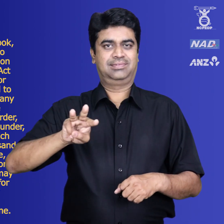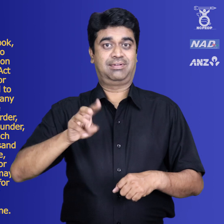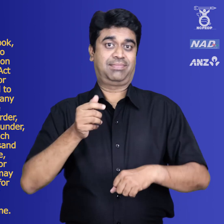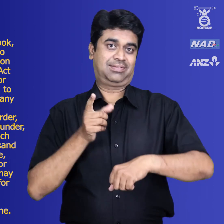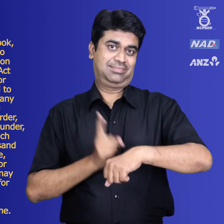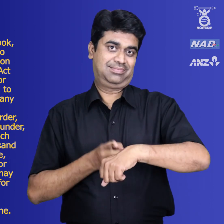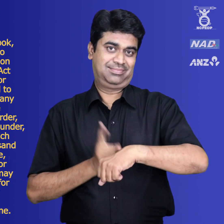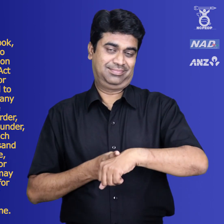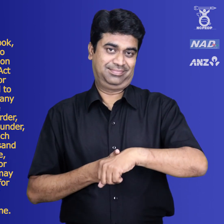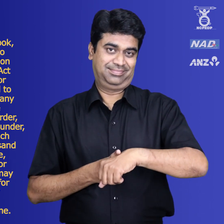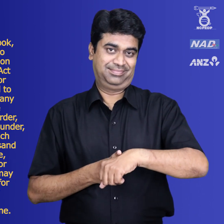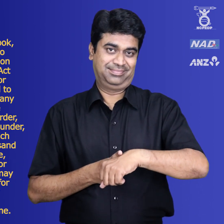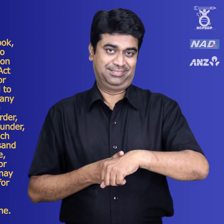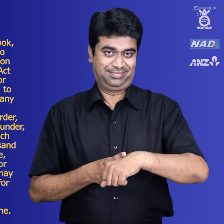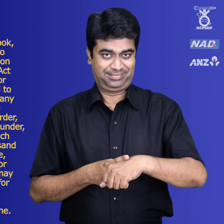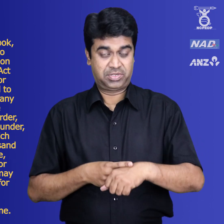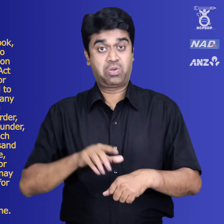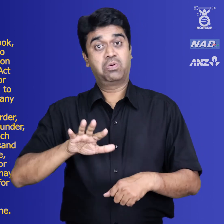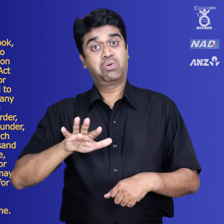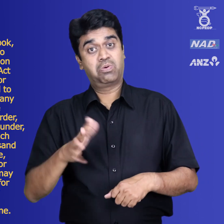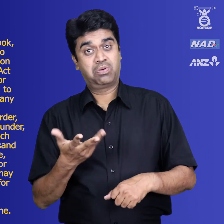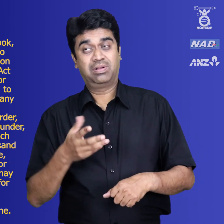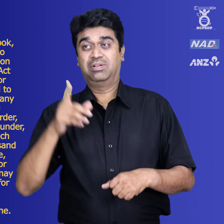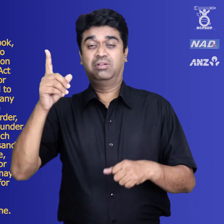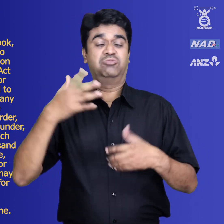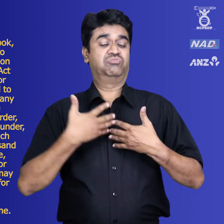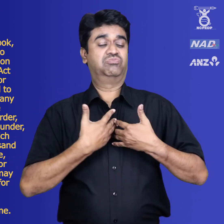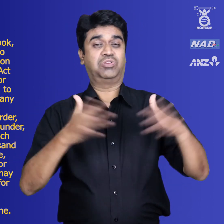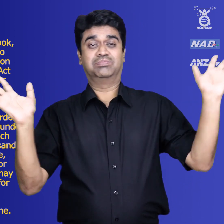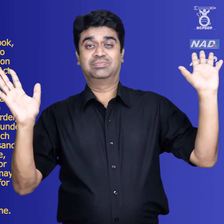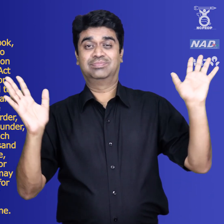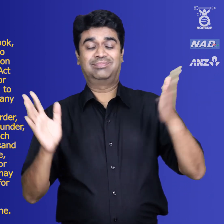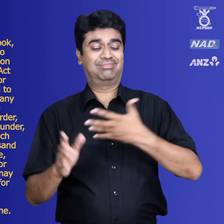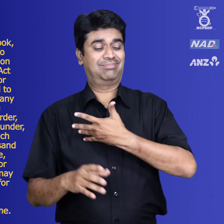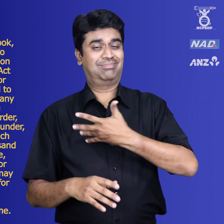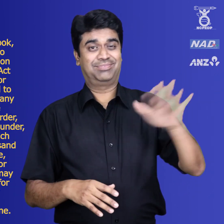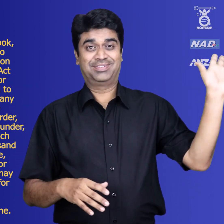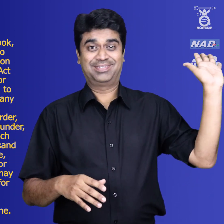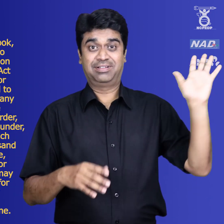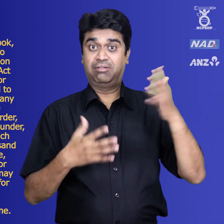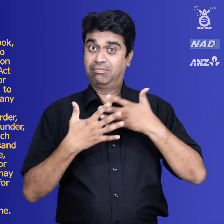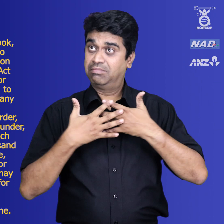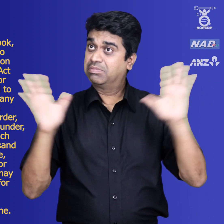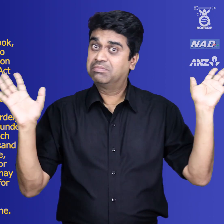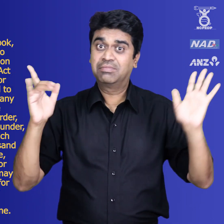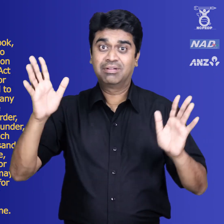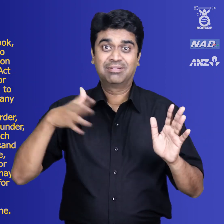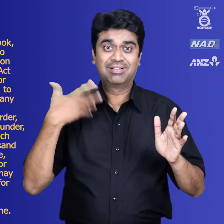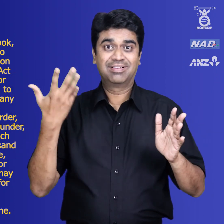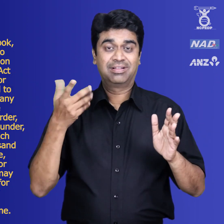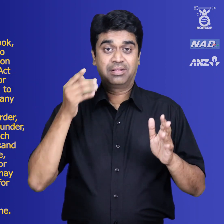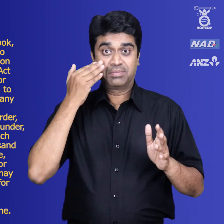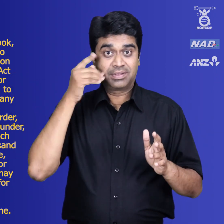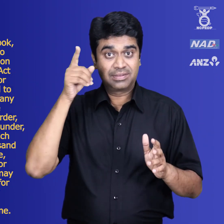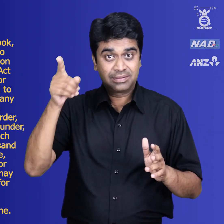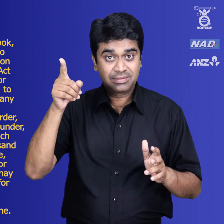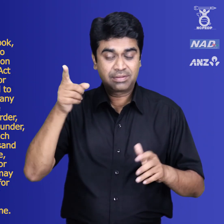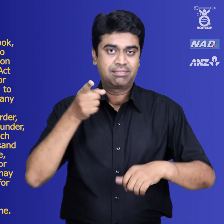in respect of each offence, and in case of continued failure or refusal, with further fine which may extend to 1,000 rupees for each day